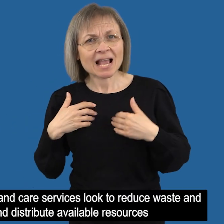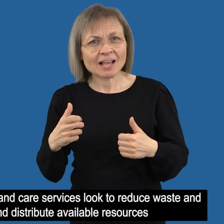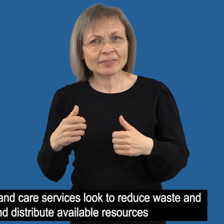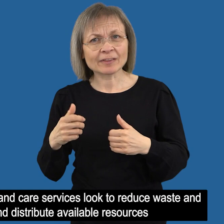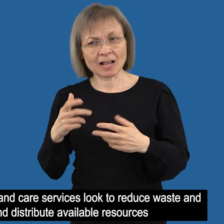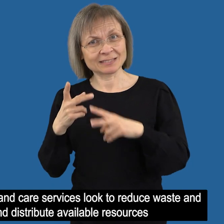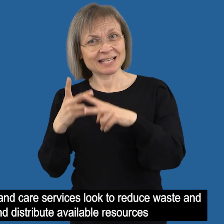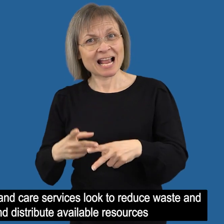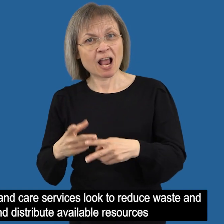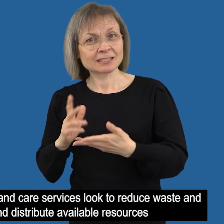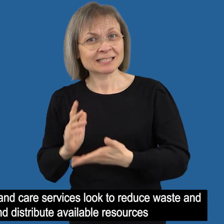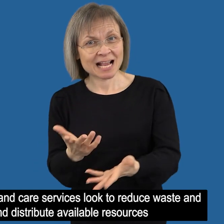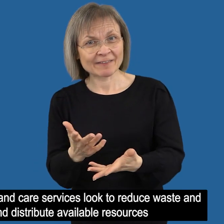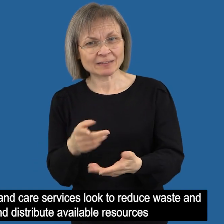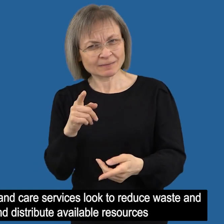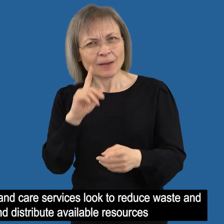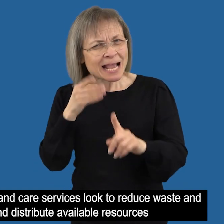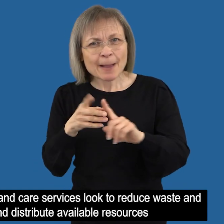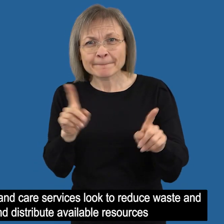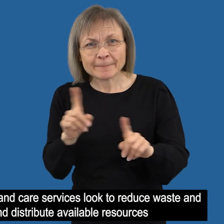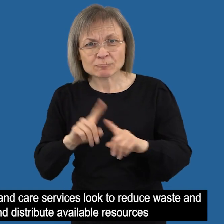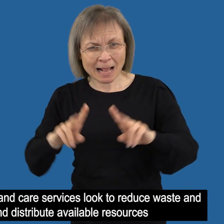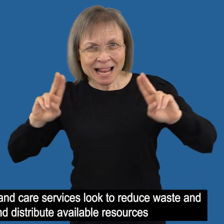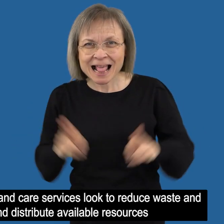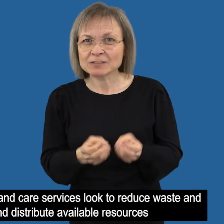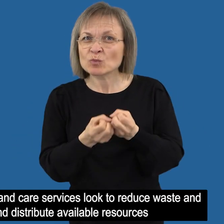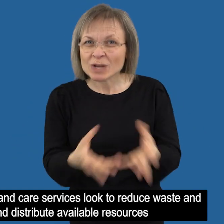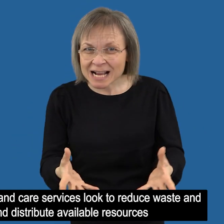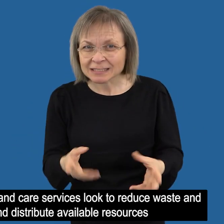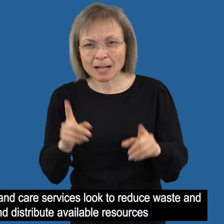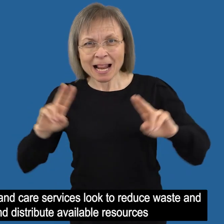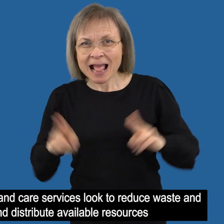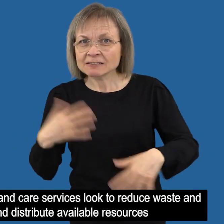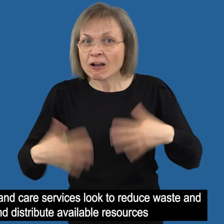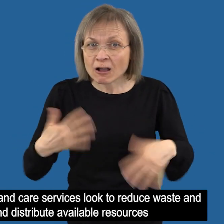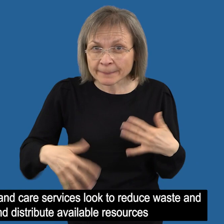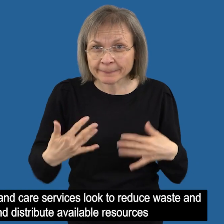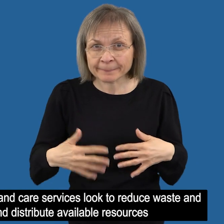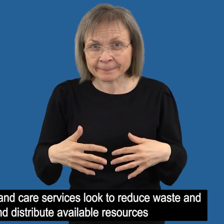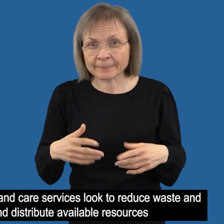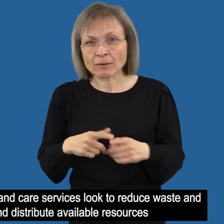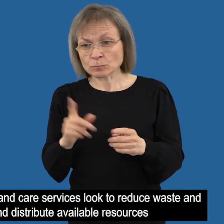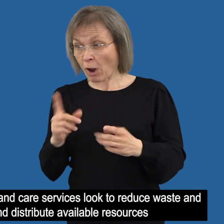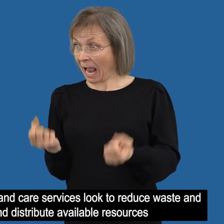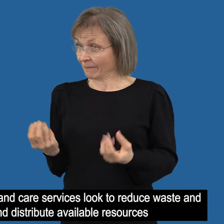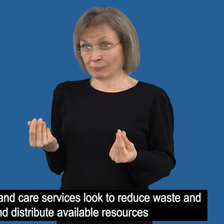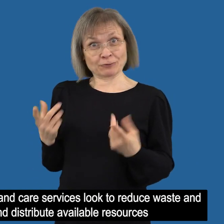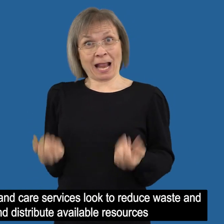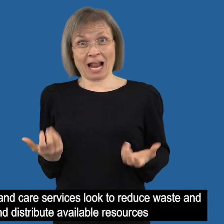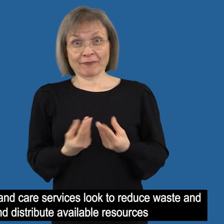Sustainable health and care services look to reduce waste and harm and distribute available resources to where they will deliver best